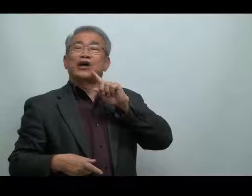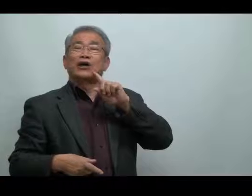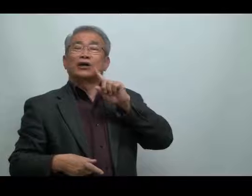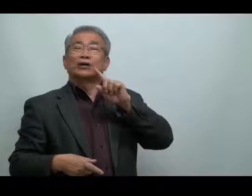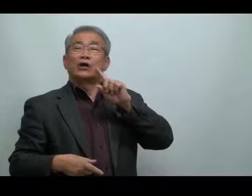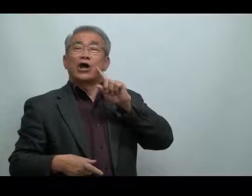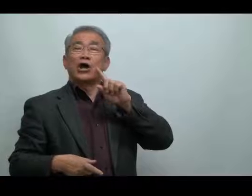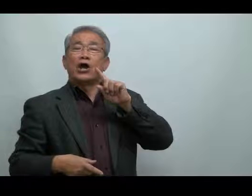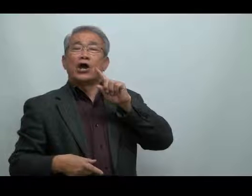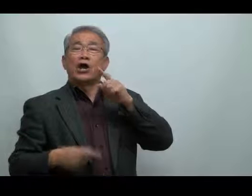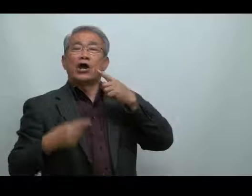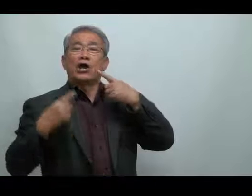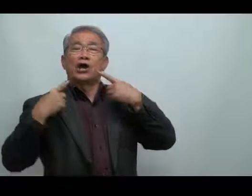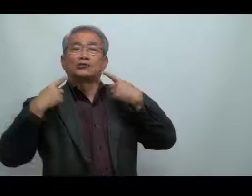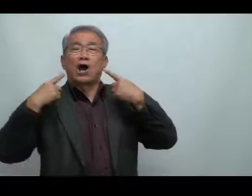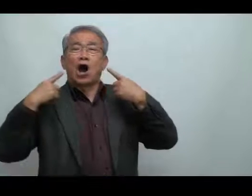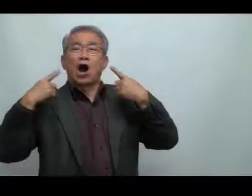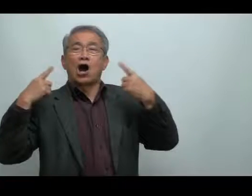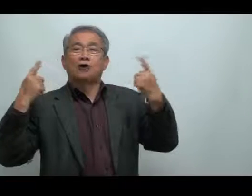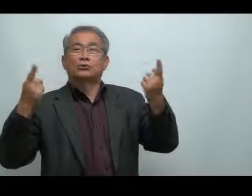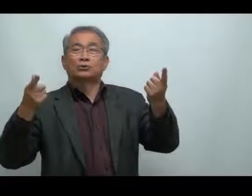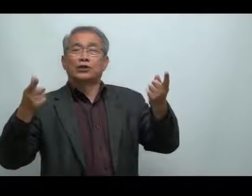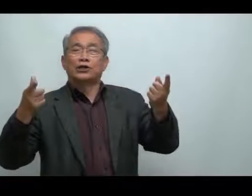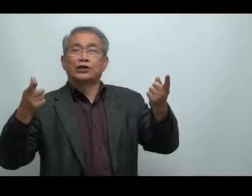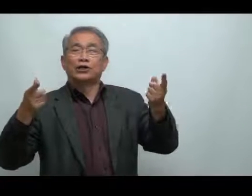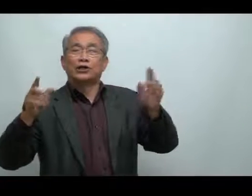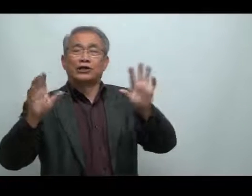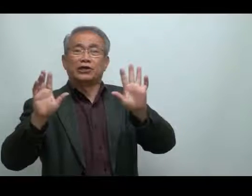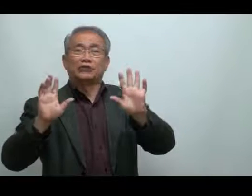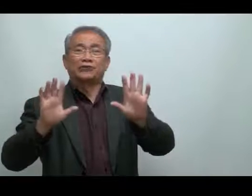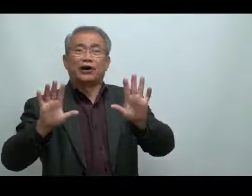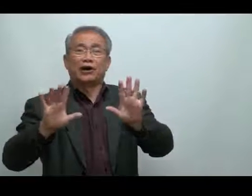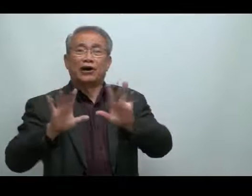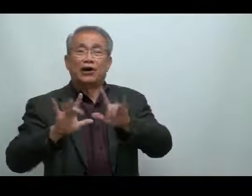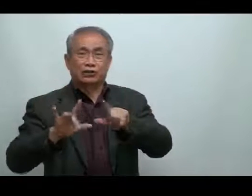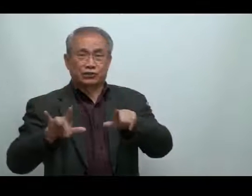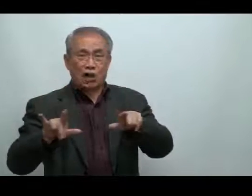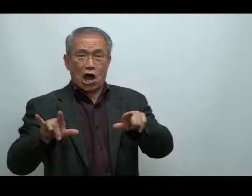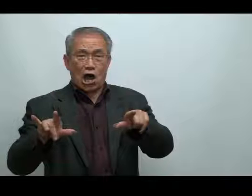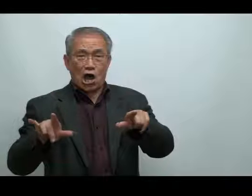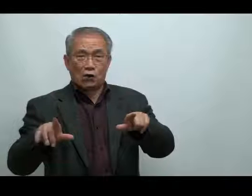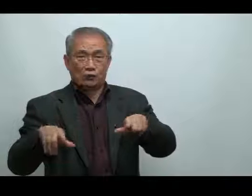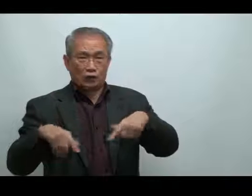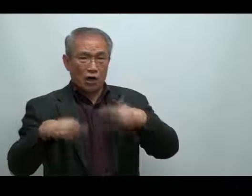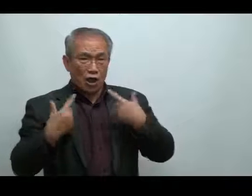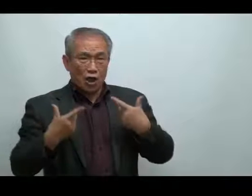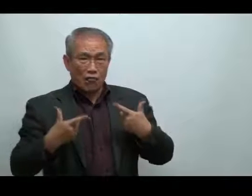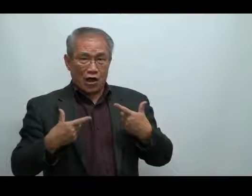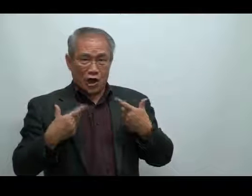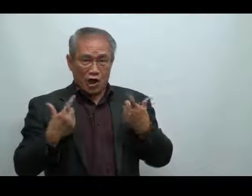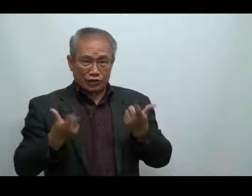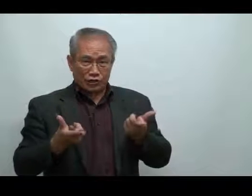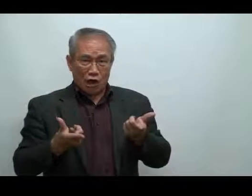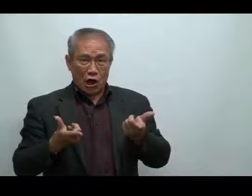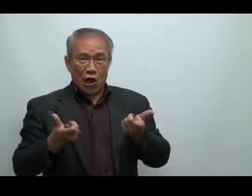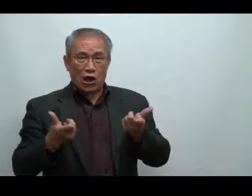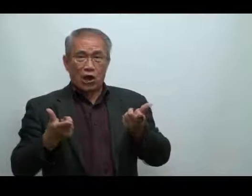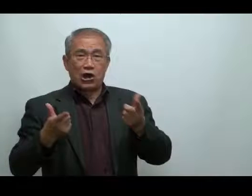Amazing grace, how sweet the sound that